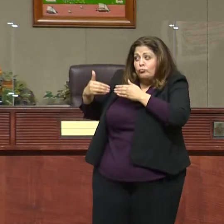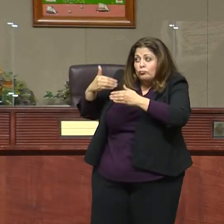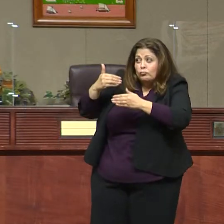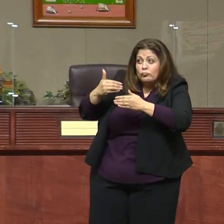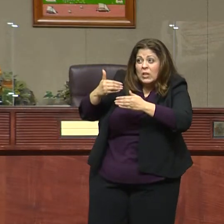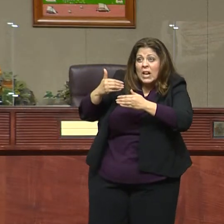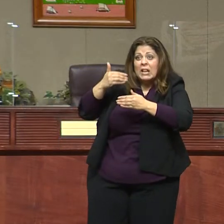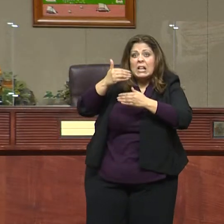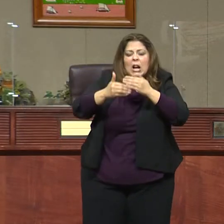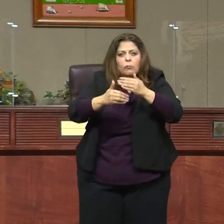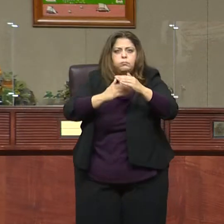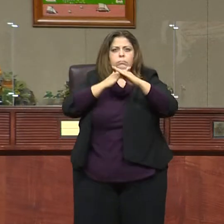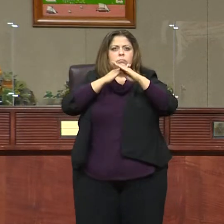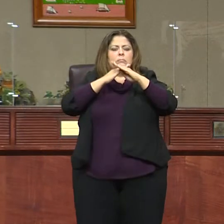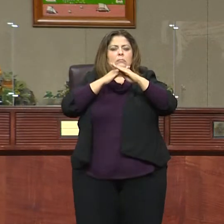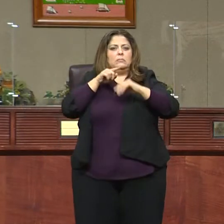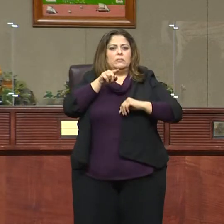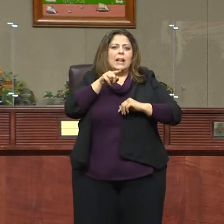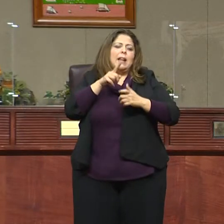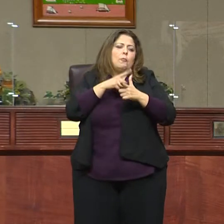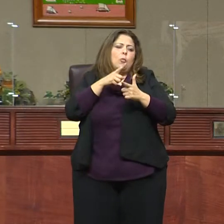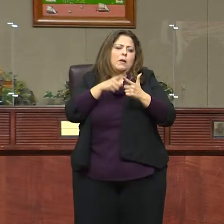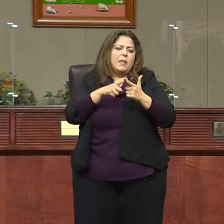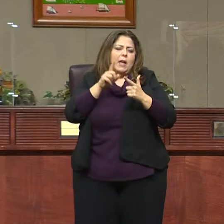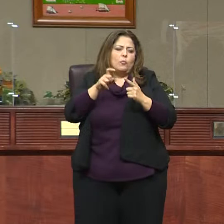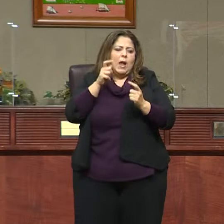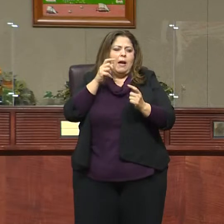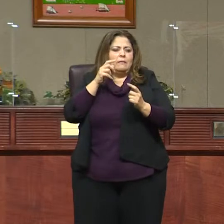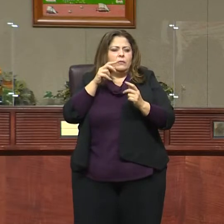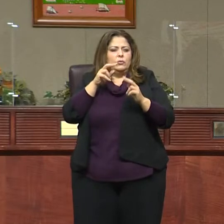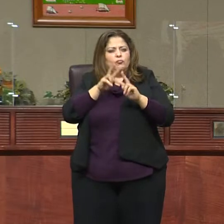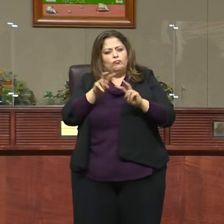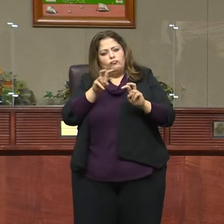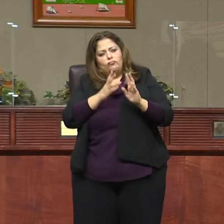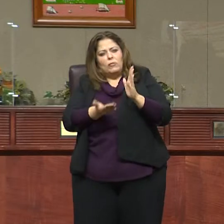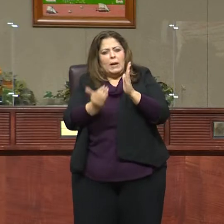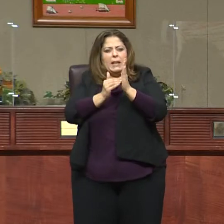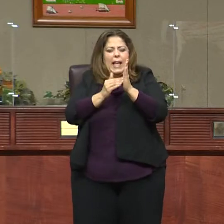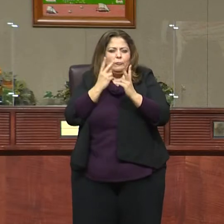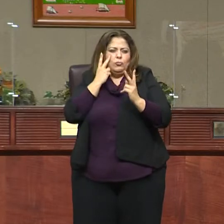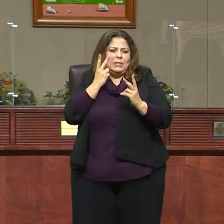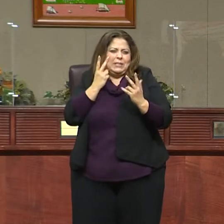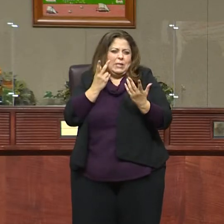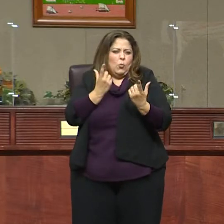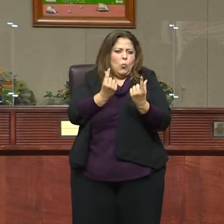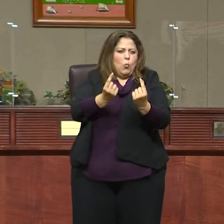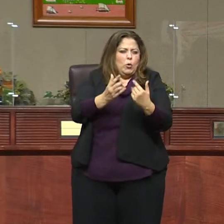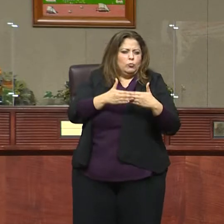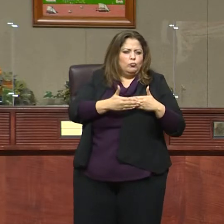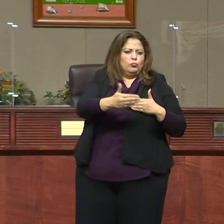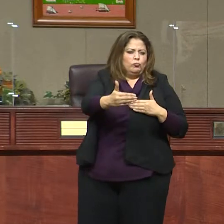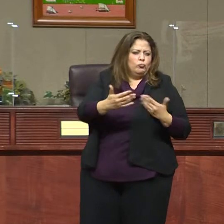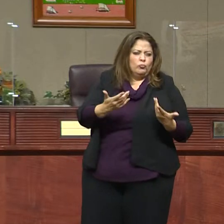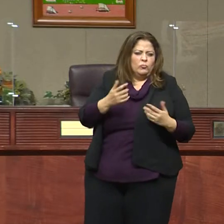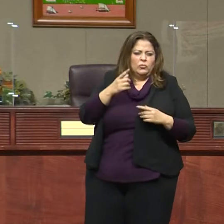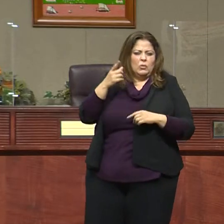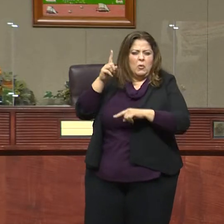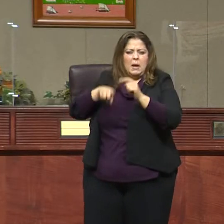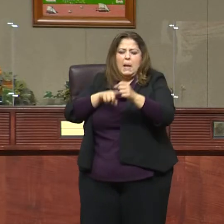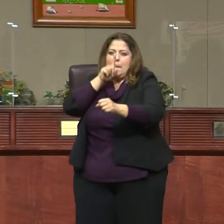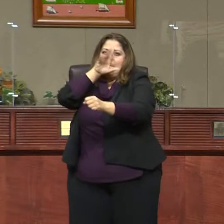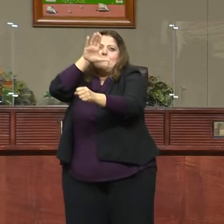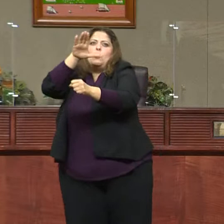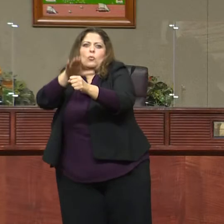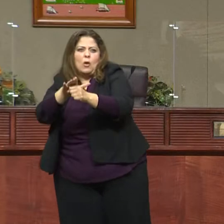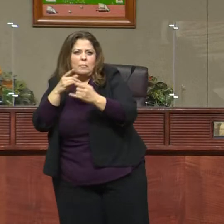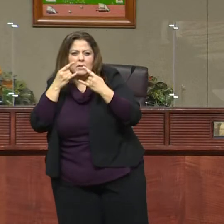timeline, then we have to do the responsible thing to keep our citizens safe. We wouldn't say that we're going to do